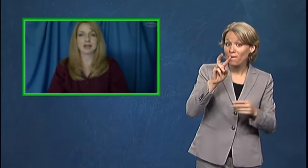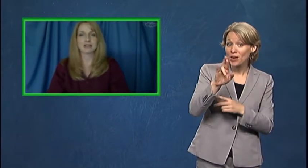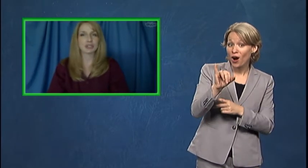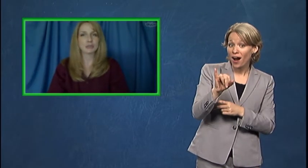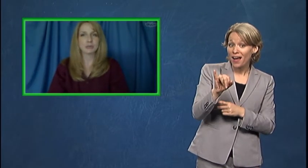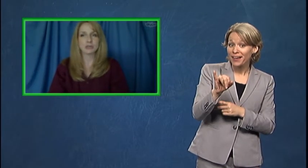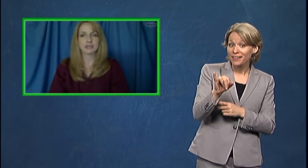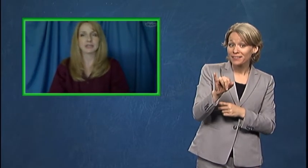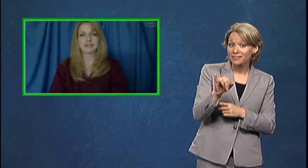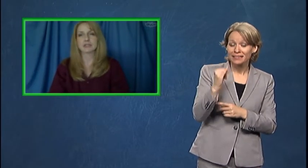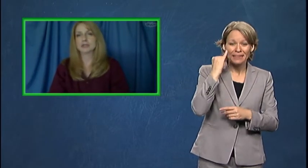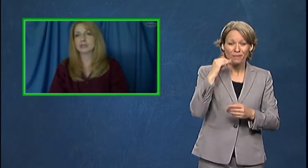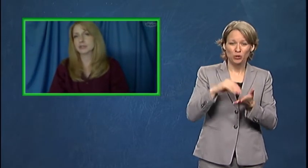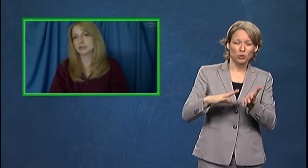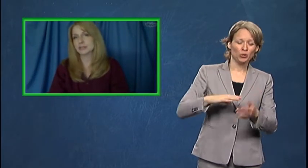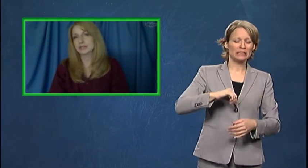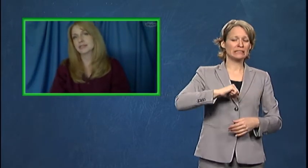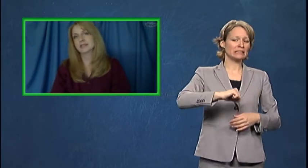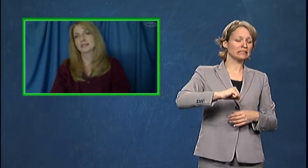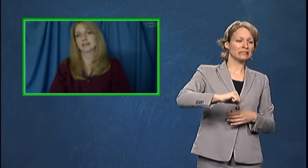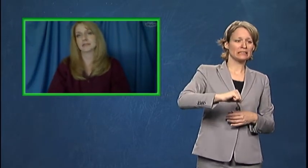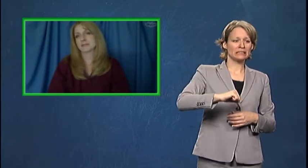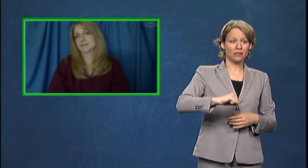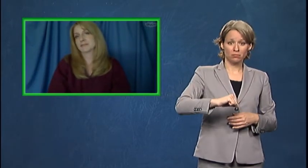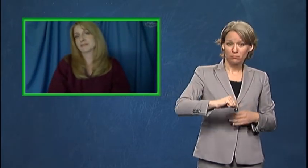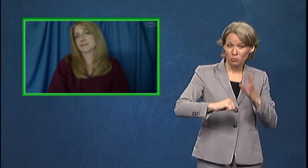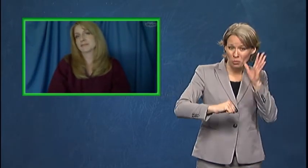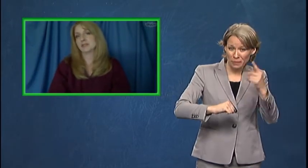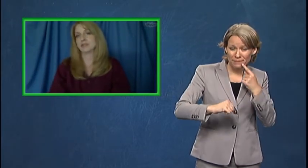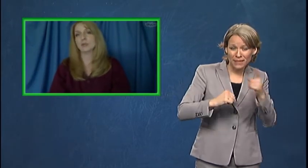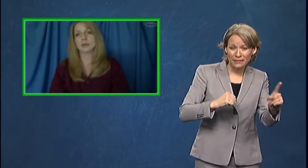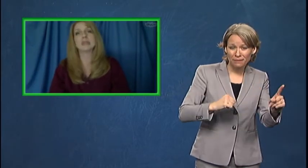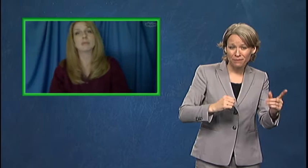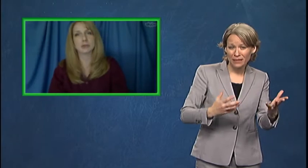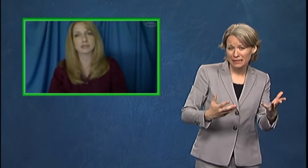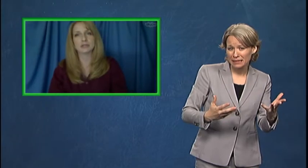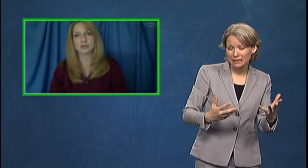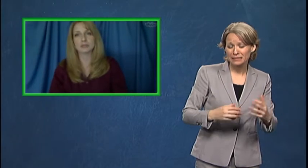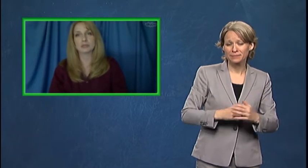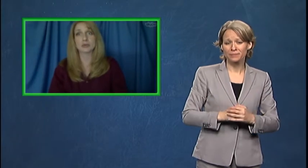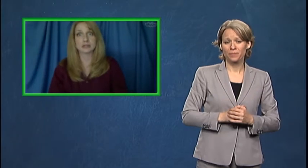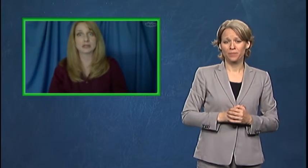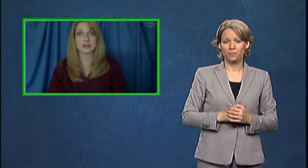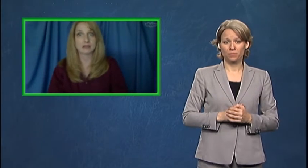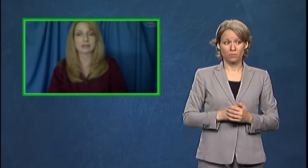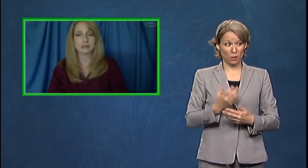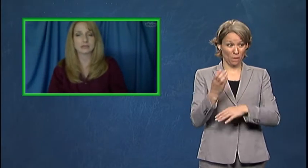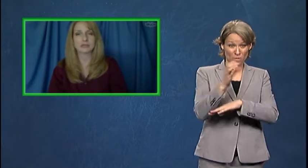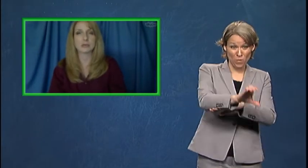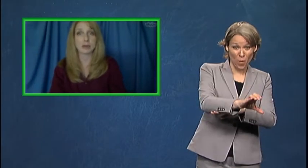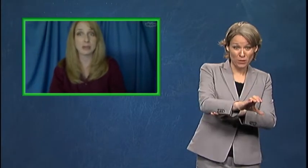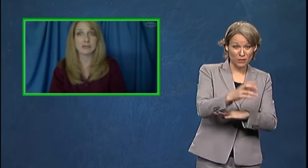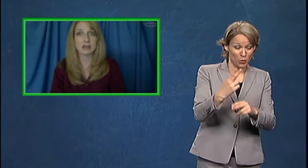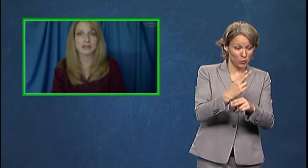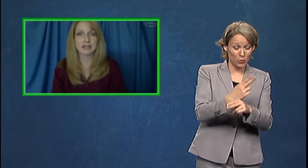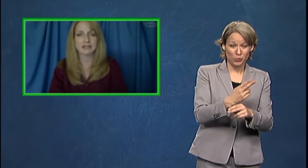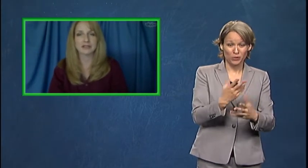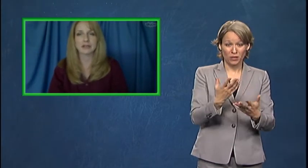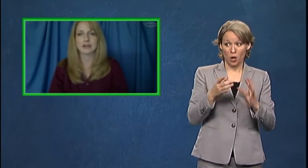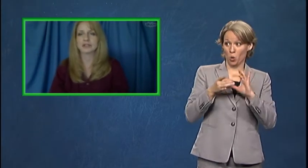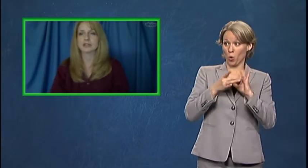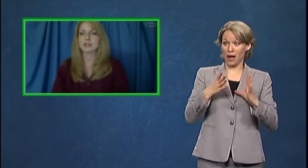I'm not sure it will work. If a student is resistant, do you want to be the person who forces it on a student? You want to be involved